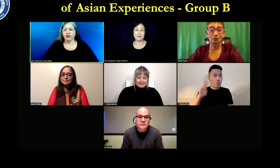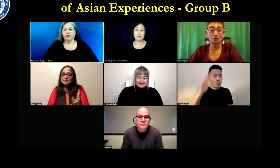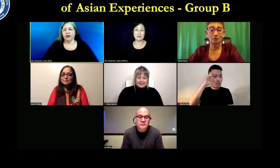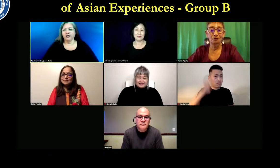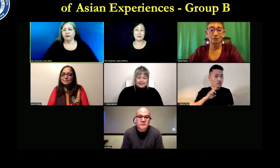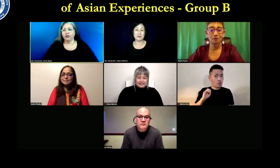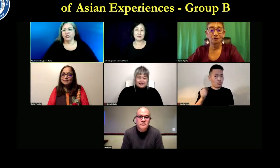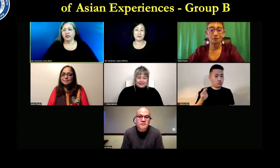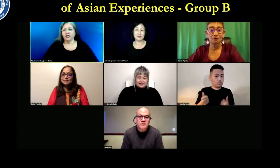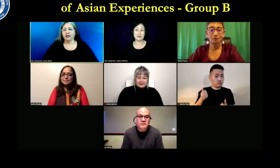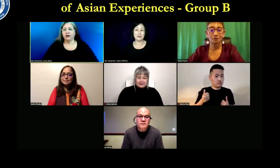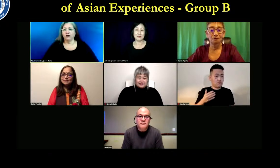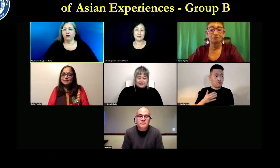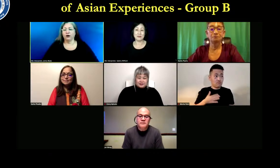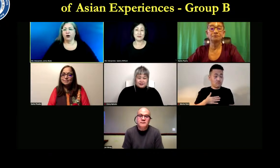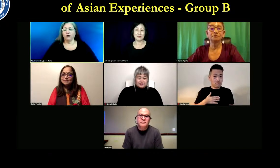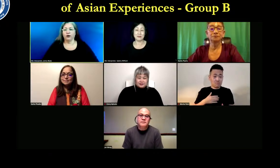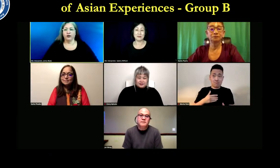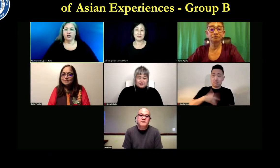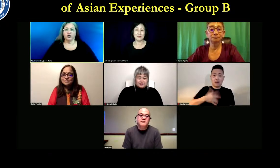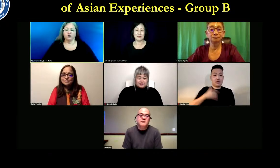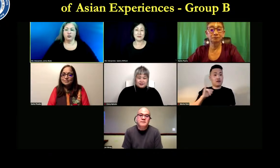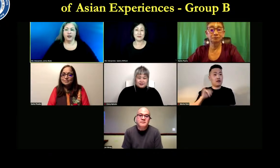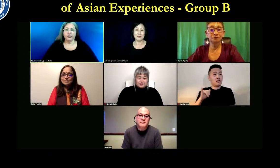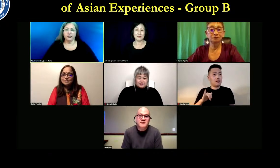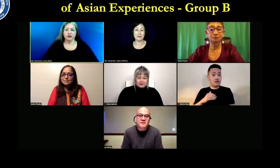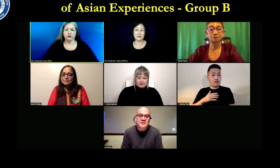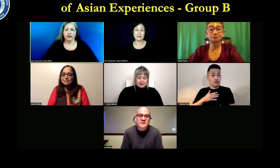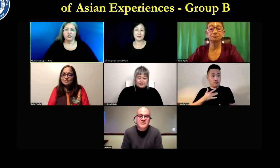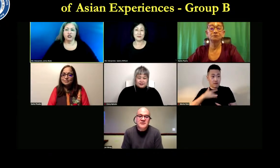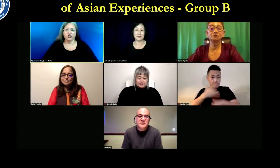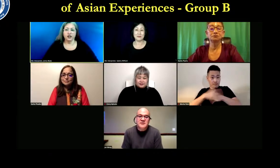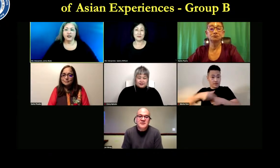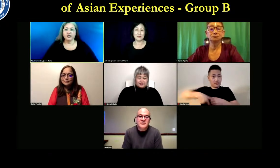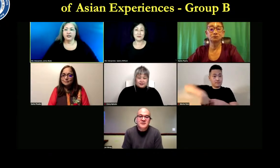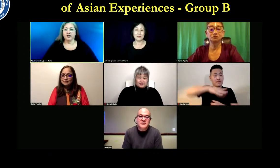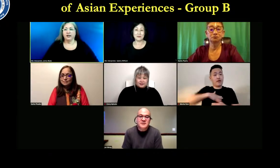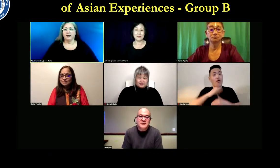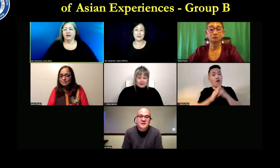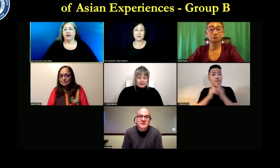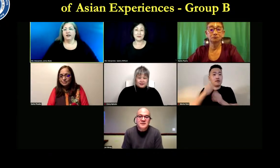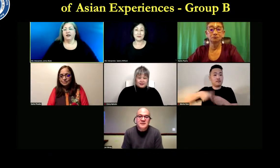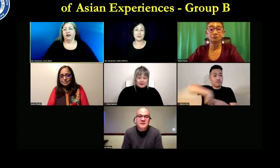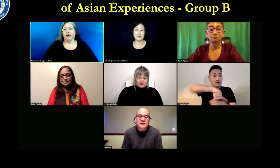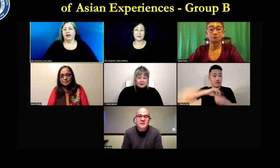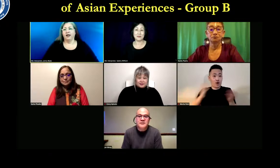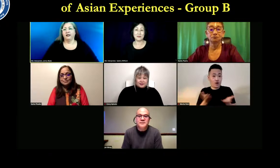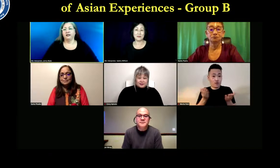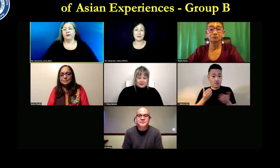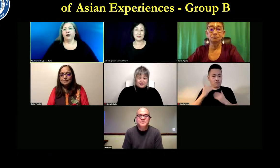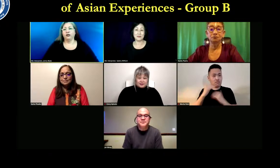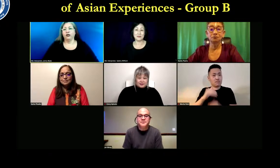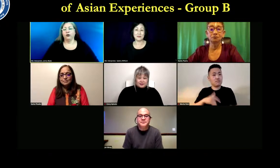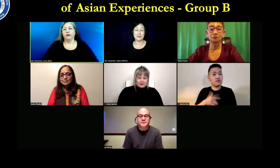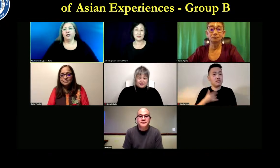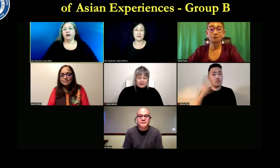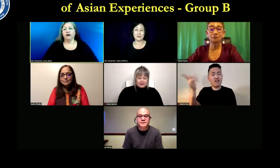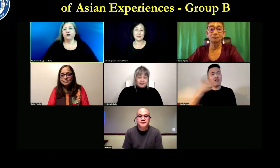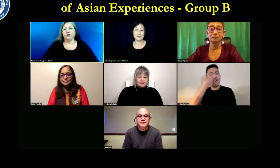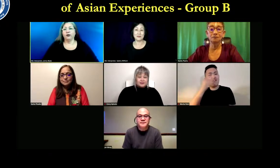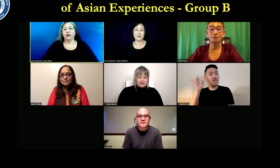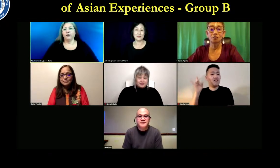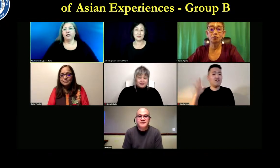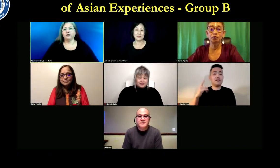food, my kimchi in? Or are we going to just respect each other's space and share it? And it's about, you know,